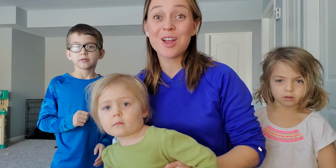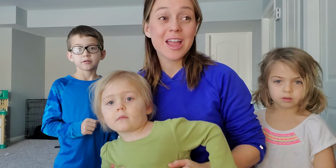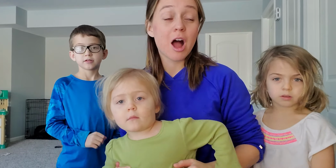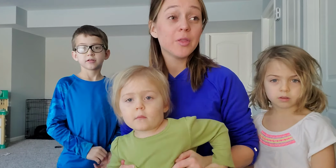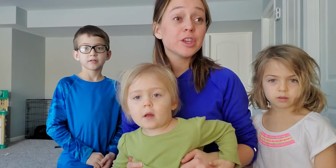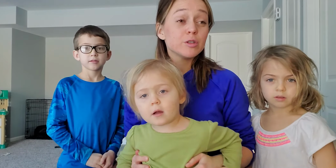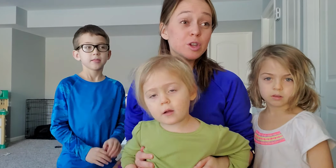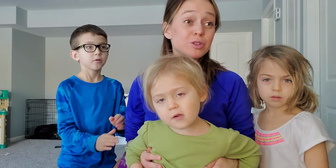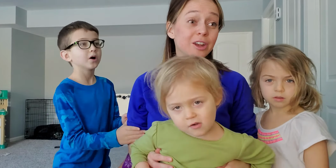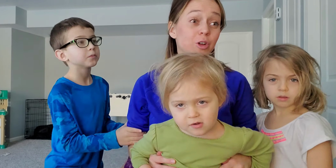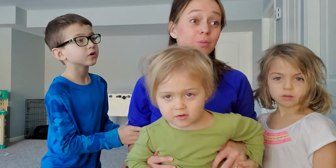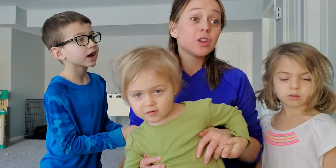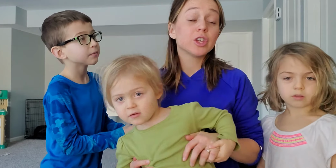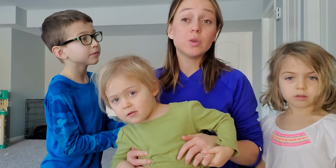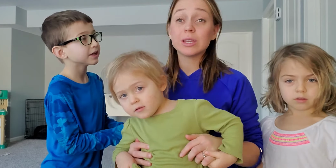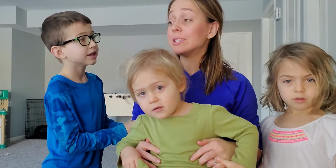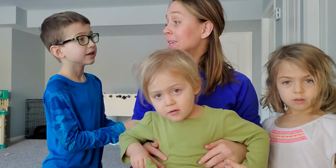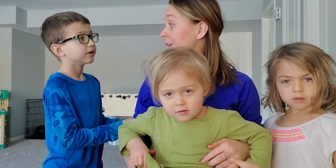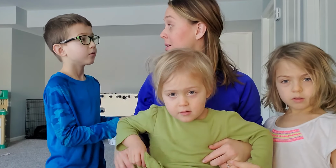on the YouTube channel, you can see